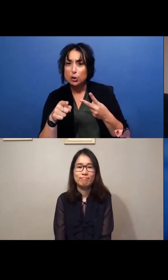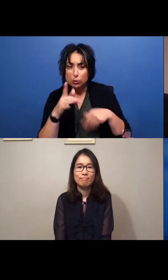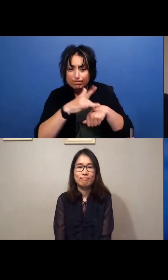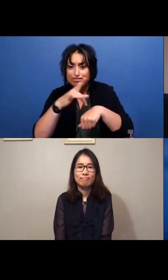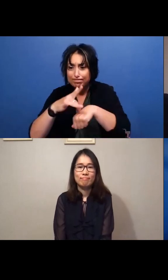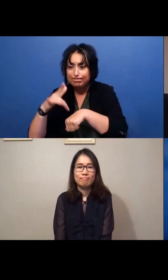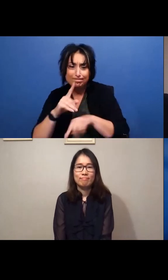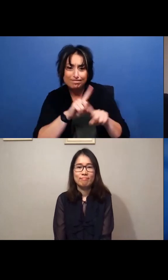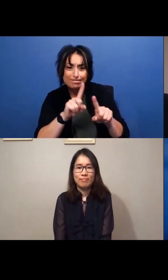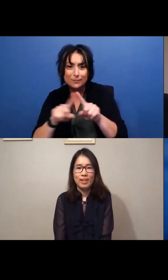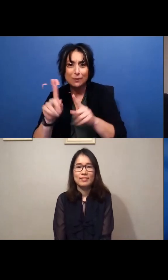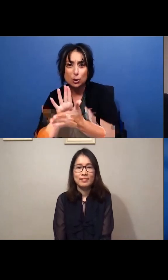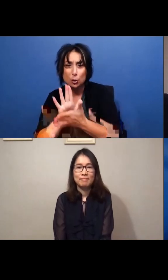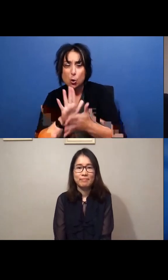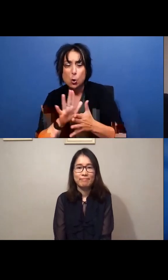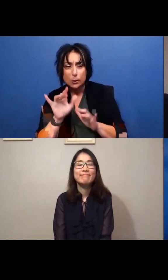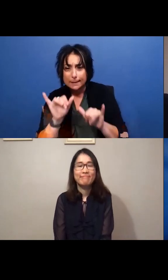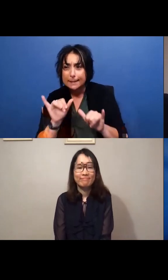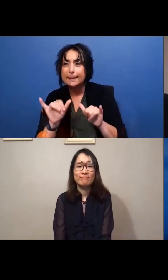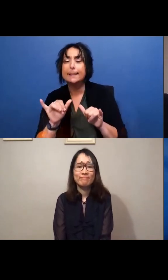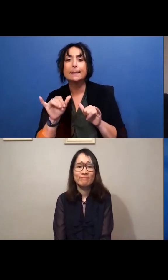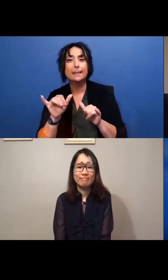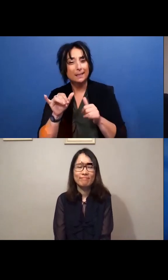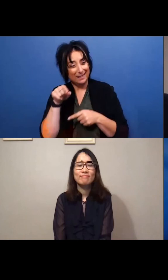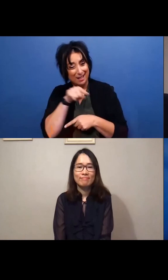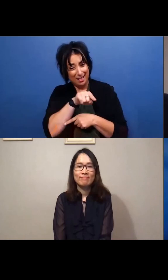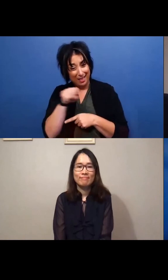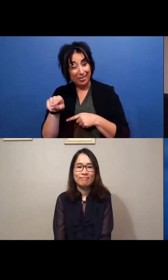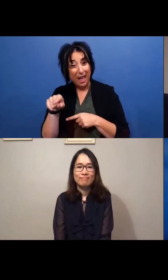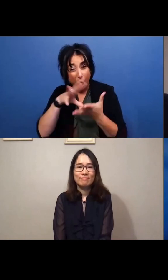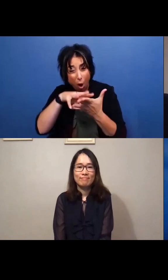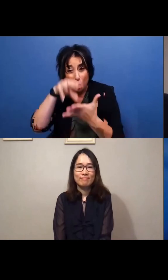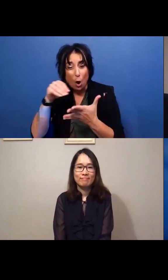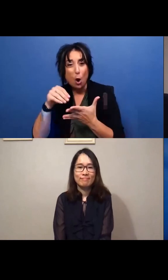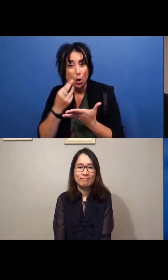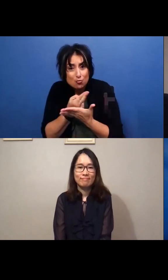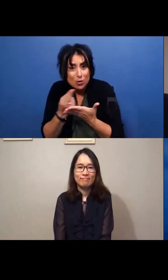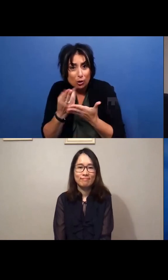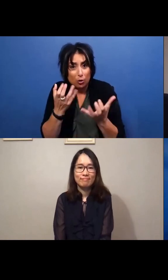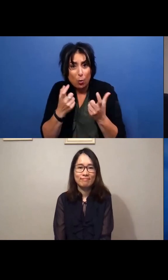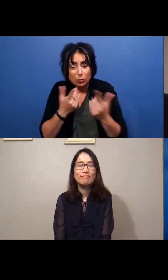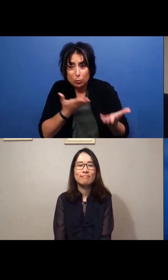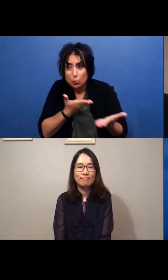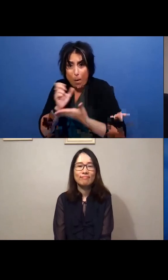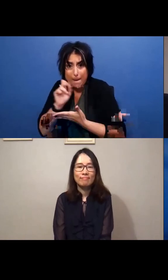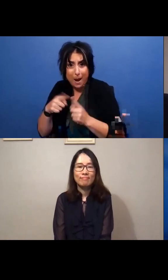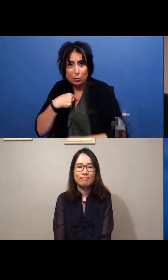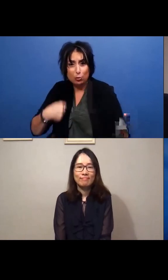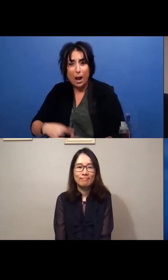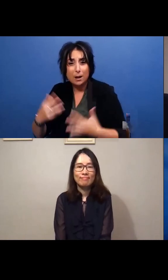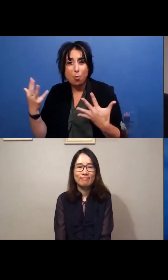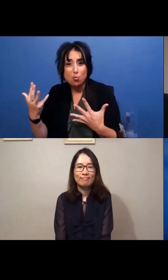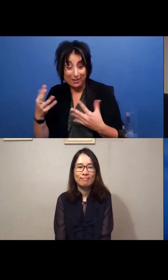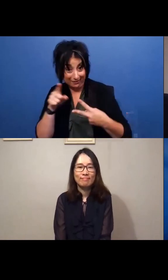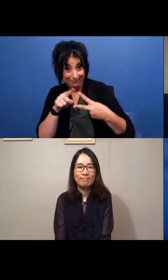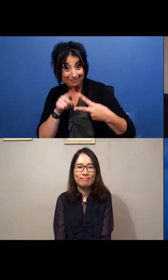kind of resources would you like to bring back with you when you go back home? So thank